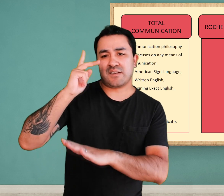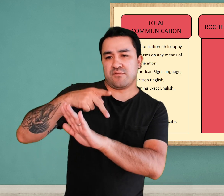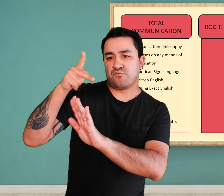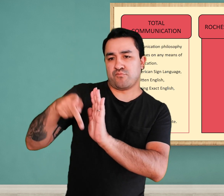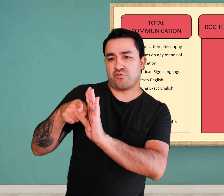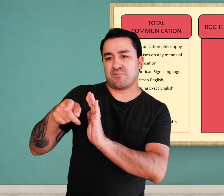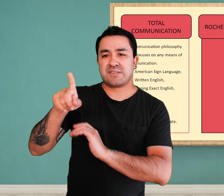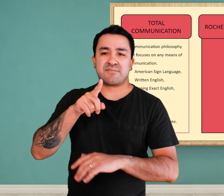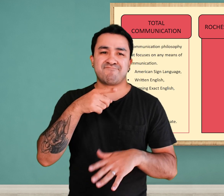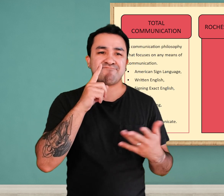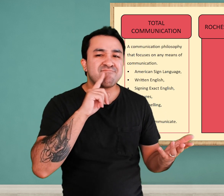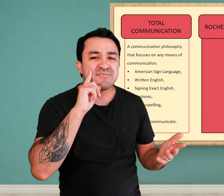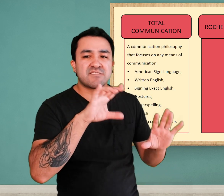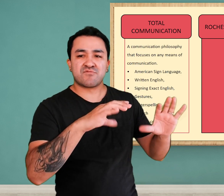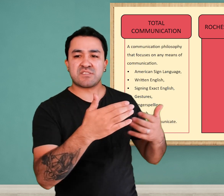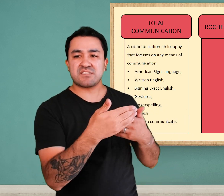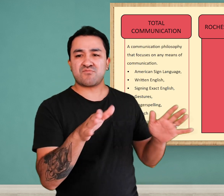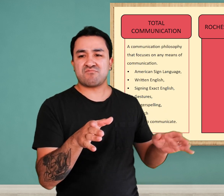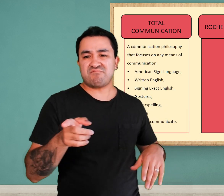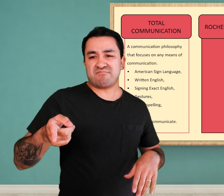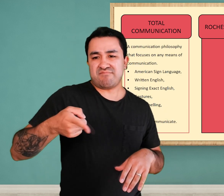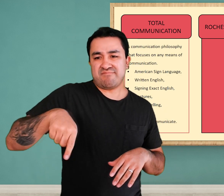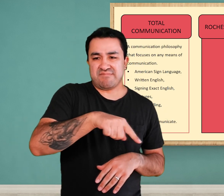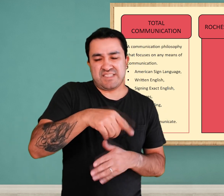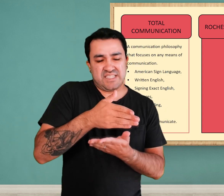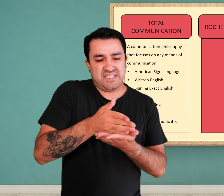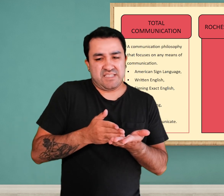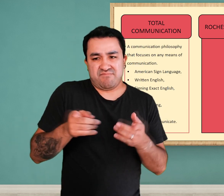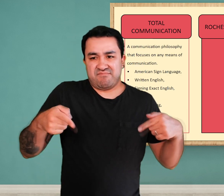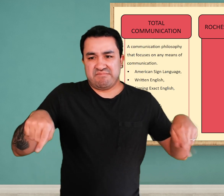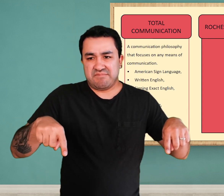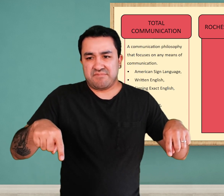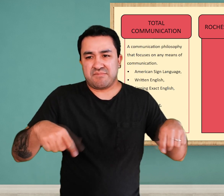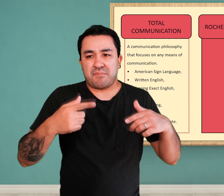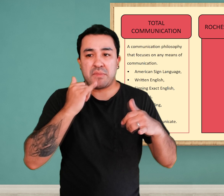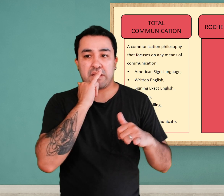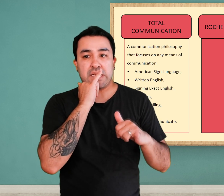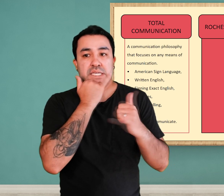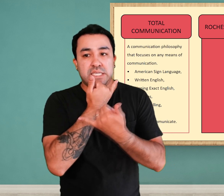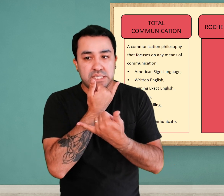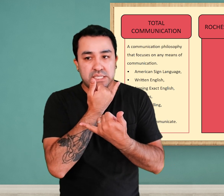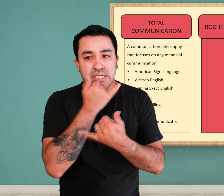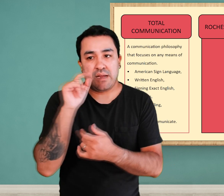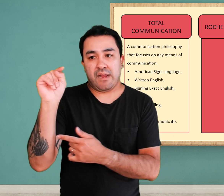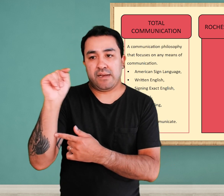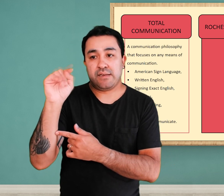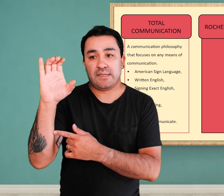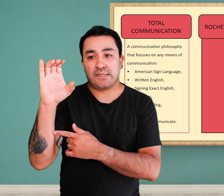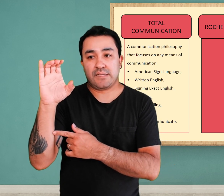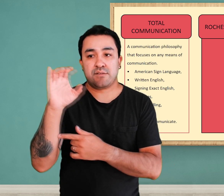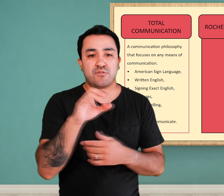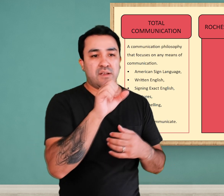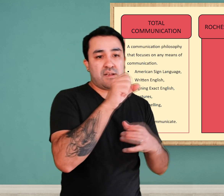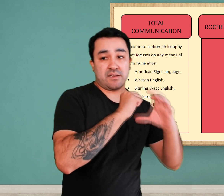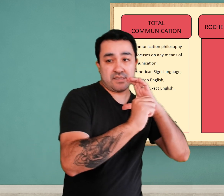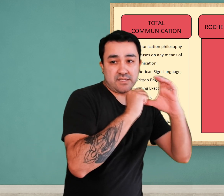acting, dancing, gesturing, and more. Many schools for the deaf often combine the idea of total communication